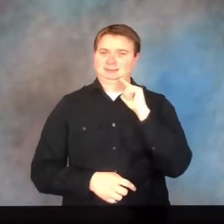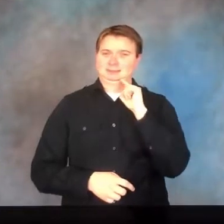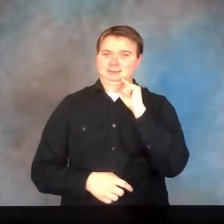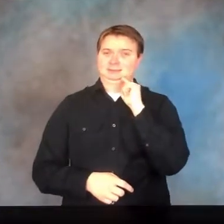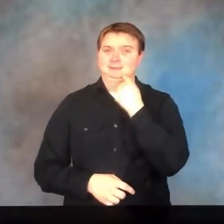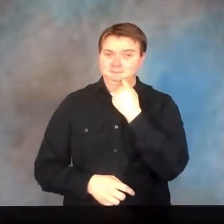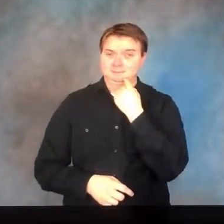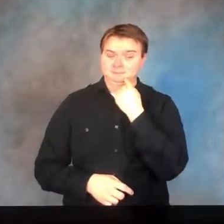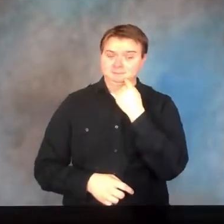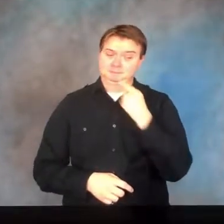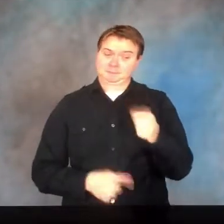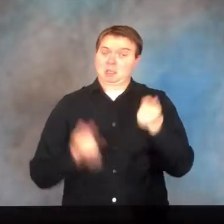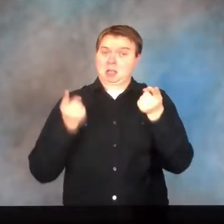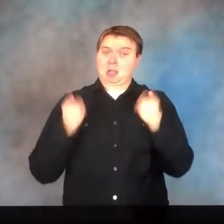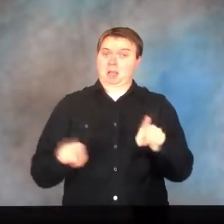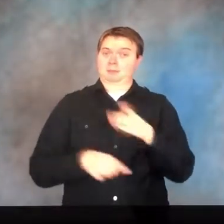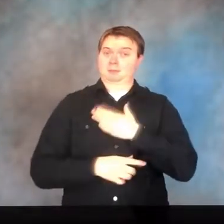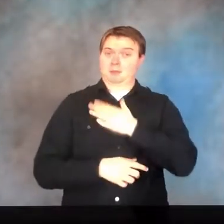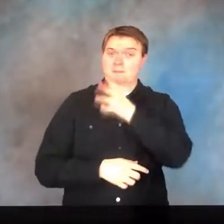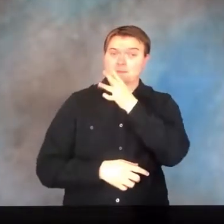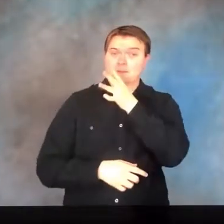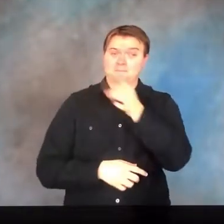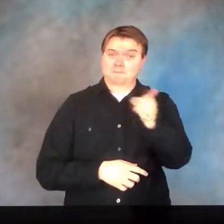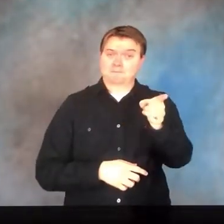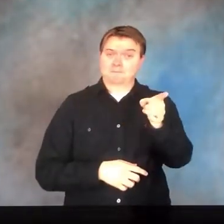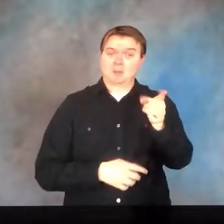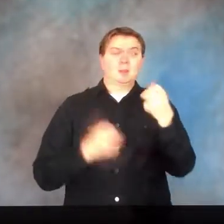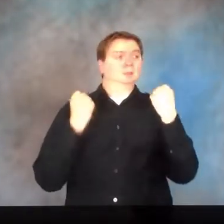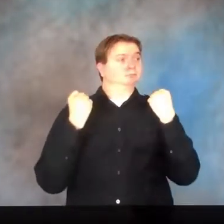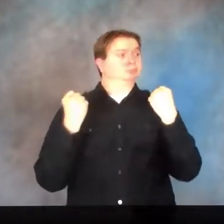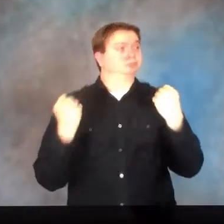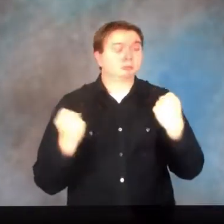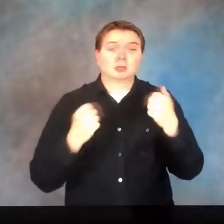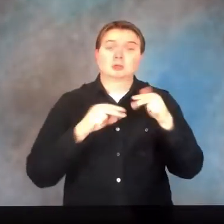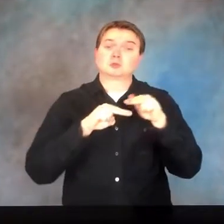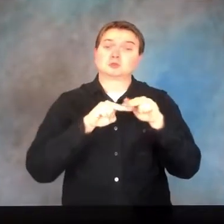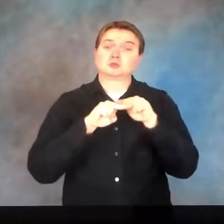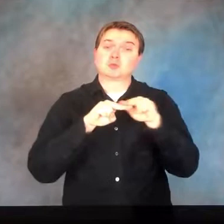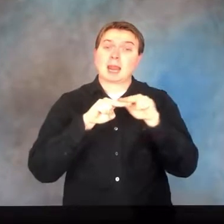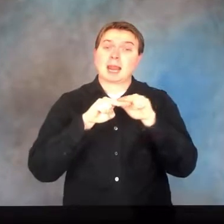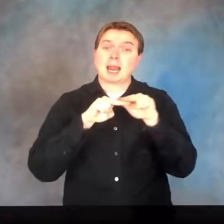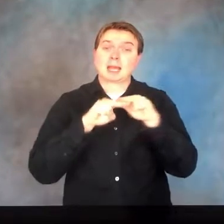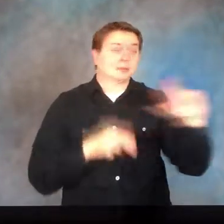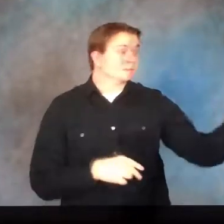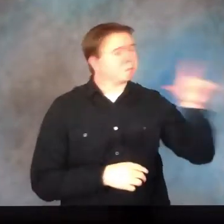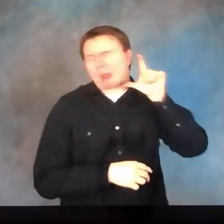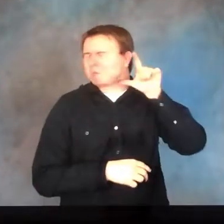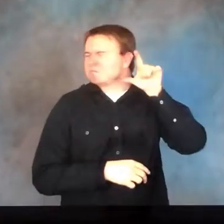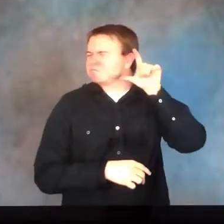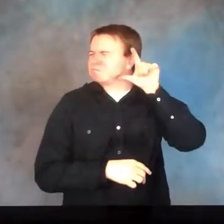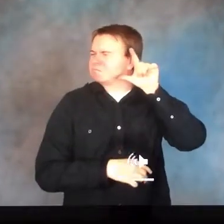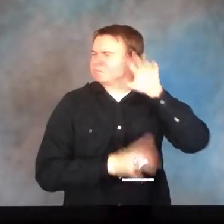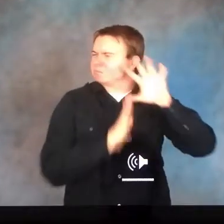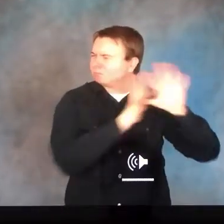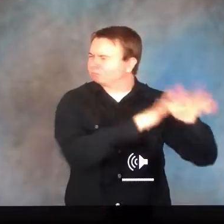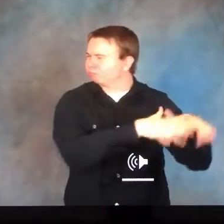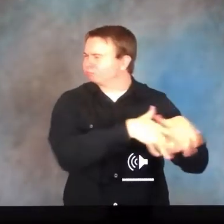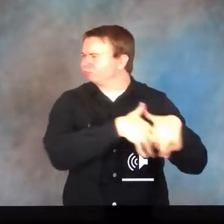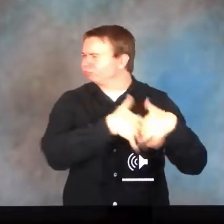This is a bit more serious exercise. The reason for this is because I'm drawing from my experiences with my mom's parents when she was hit